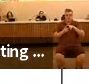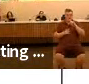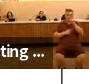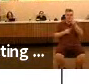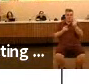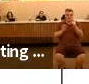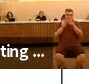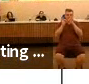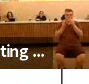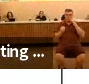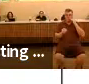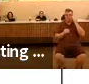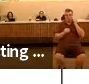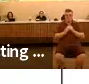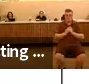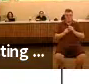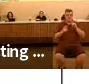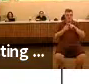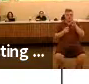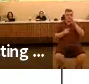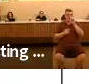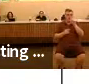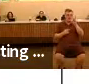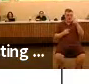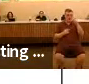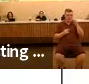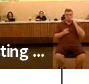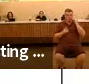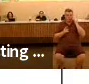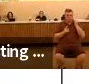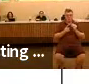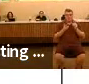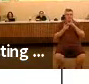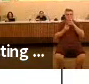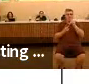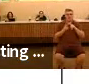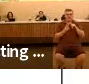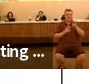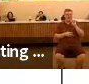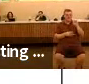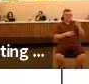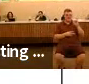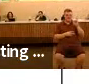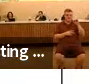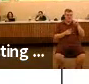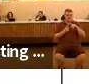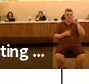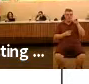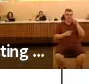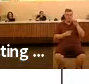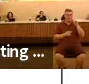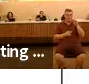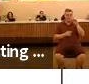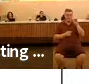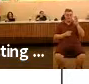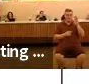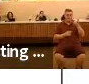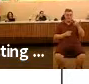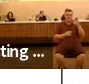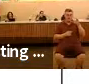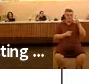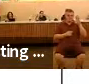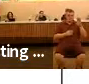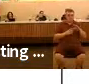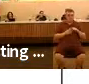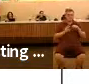single-family homes of Nevins Road and Authors Avenue, on the east side by lands of the Rugby Club,